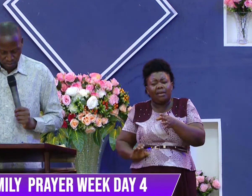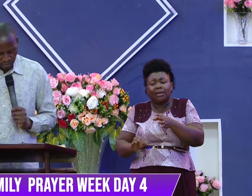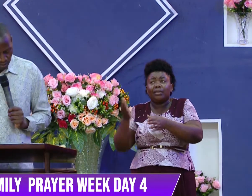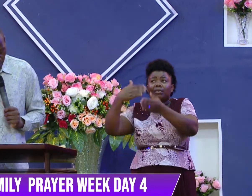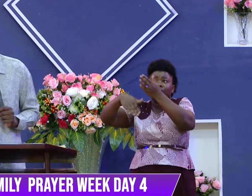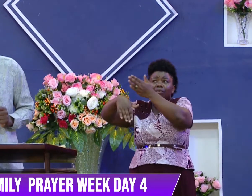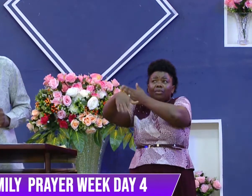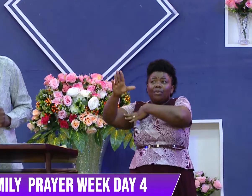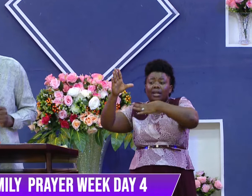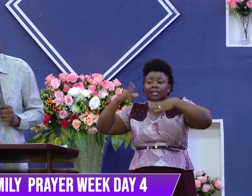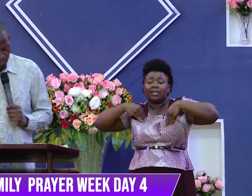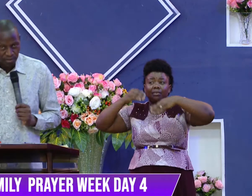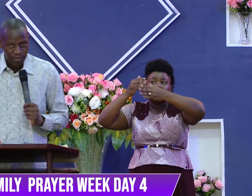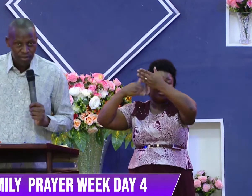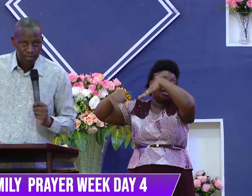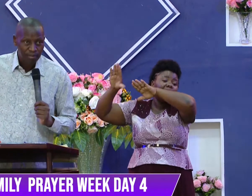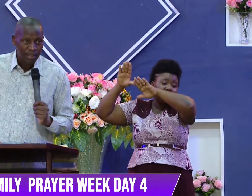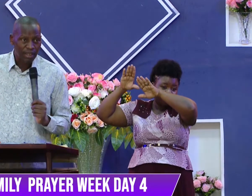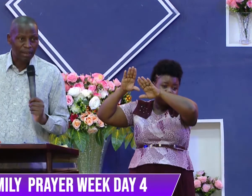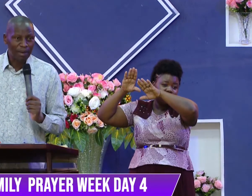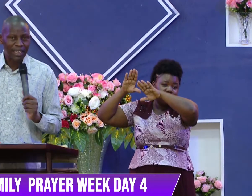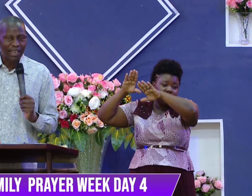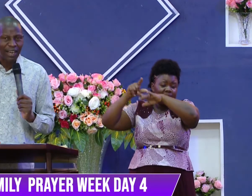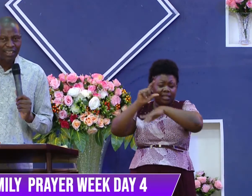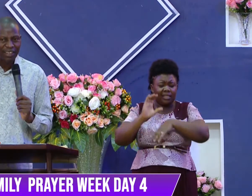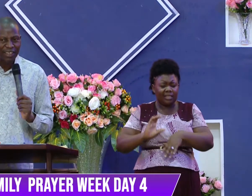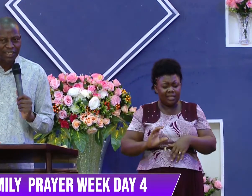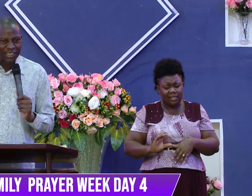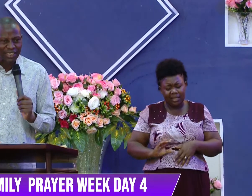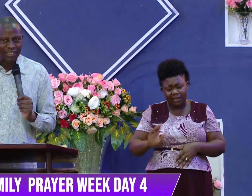Build the divine character that is acceptable in heaven. My